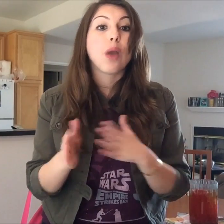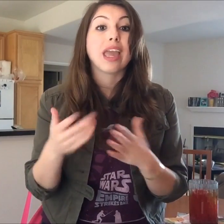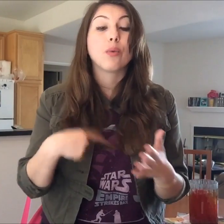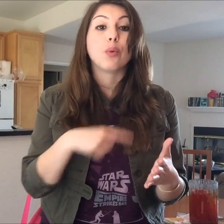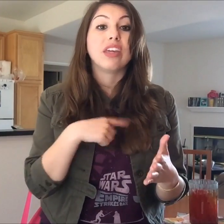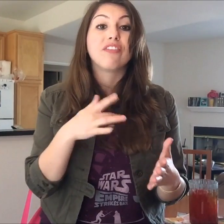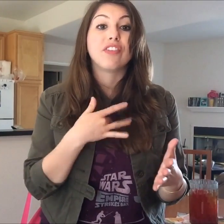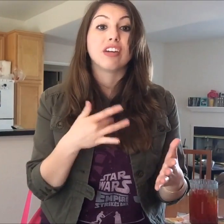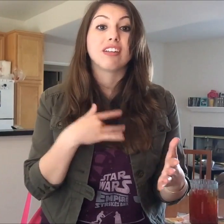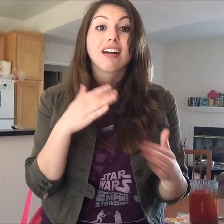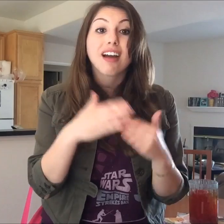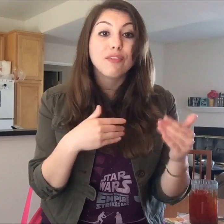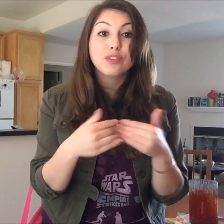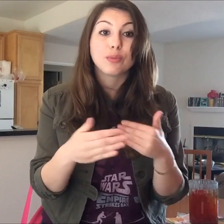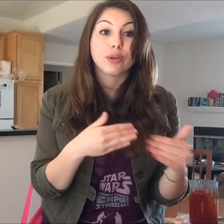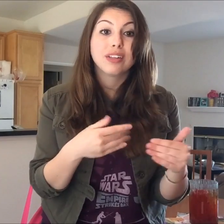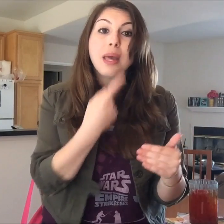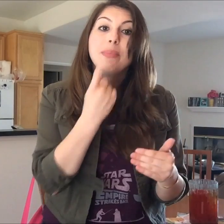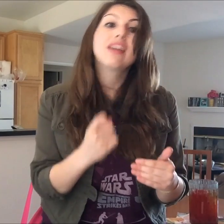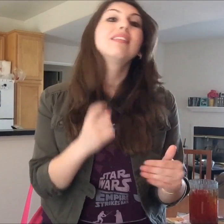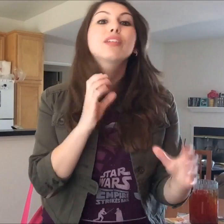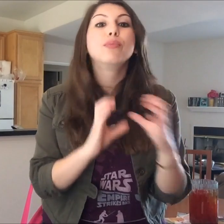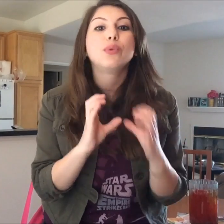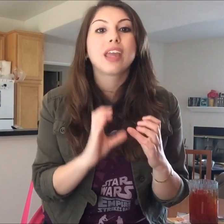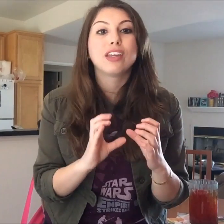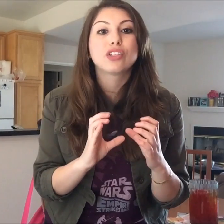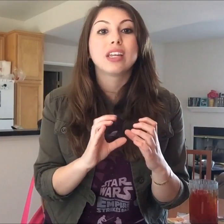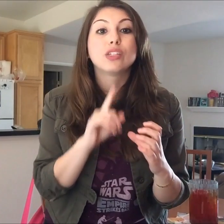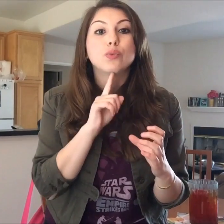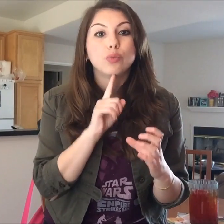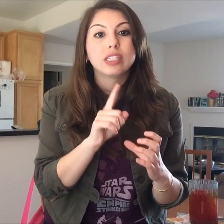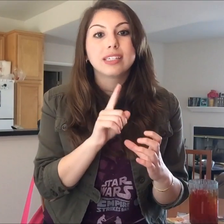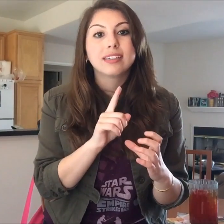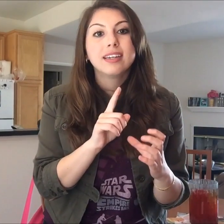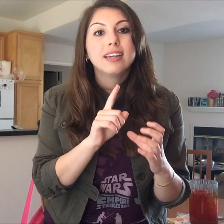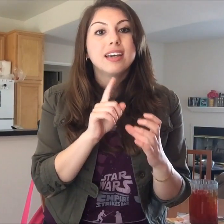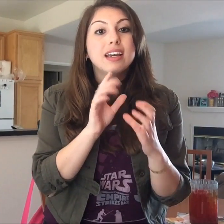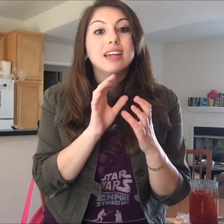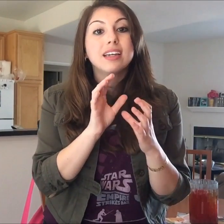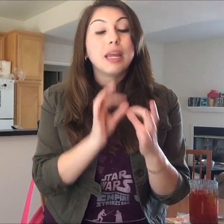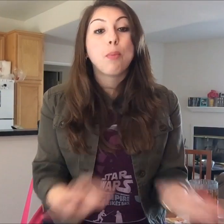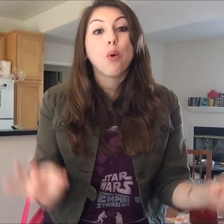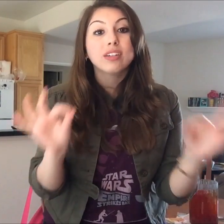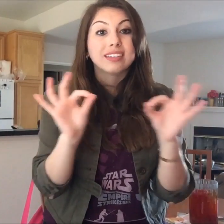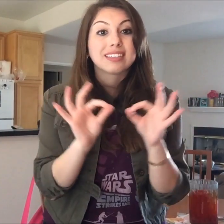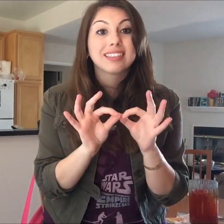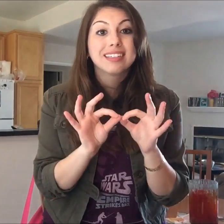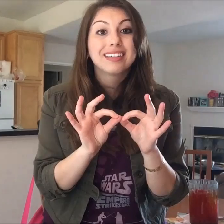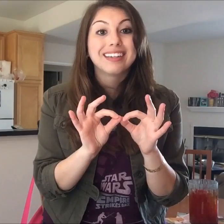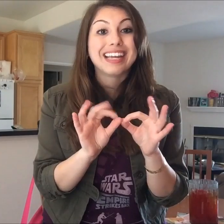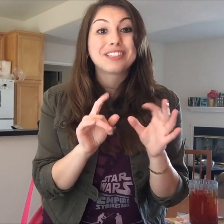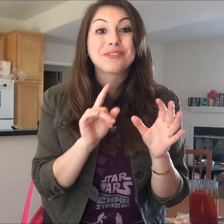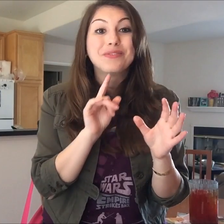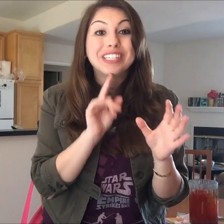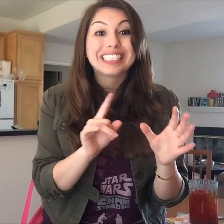way we feel comfortable, because communication is really important. It's